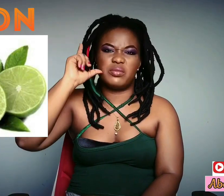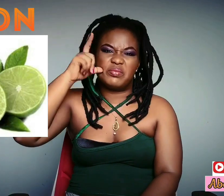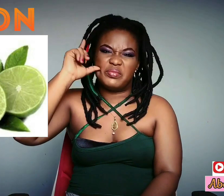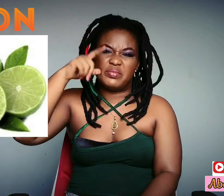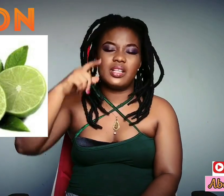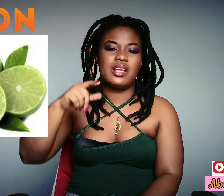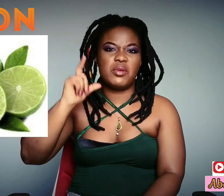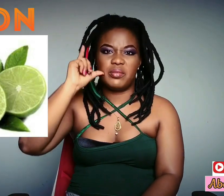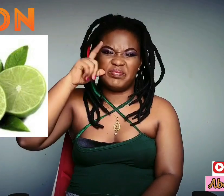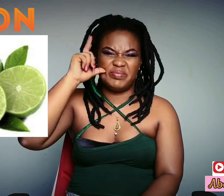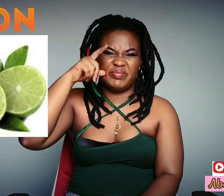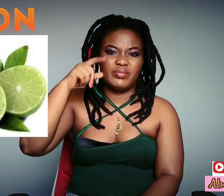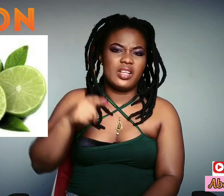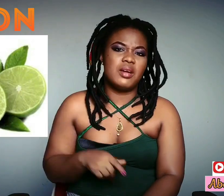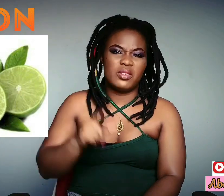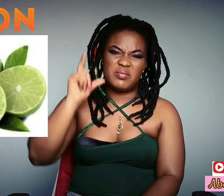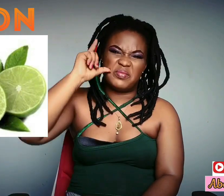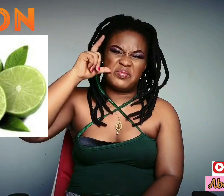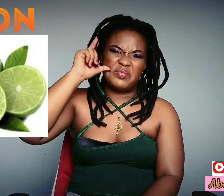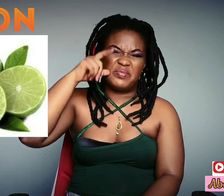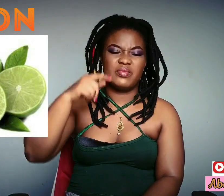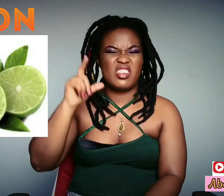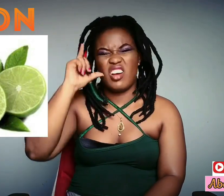Lemon. Lemon. Lemon.